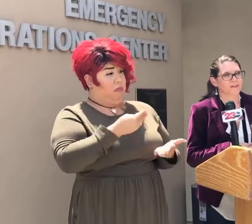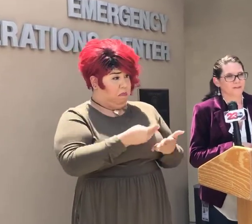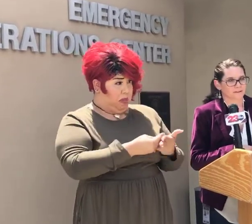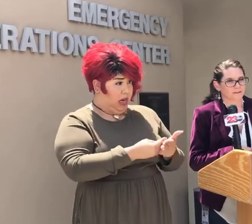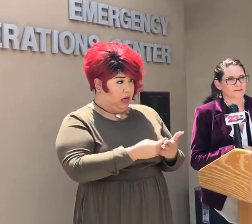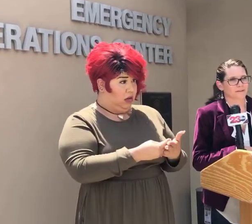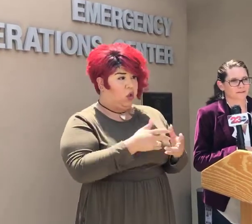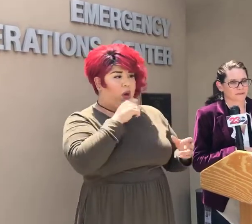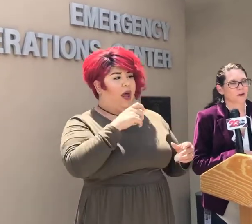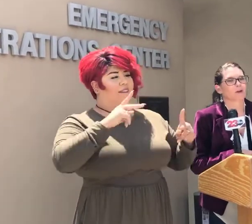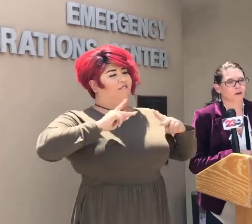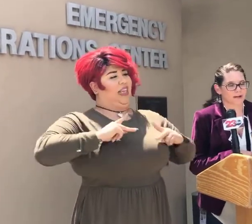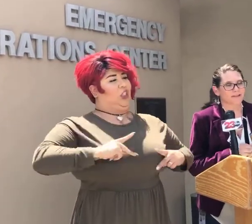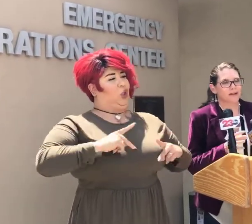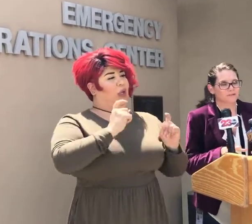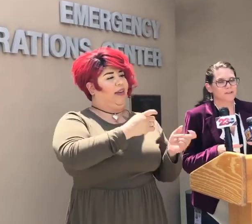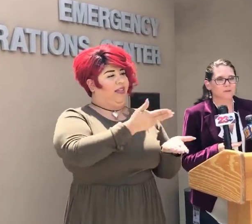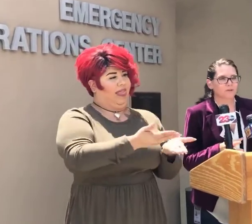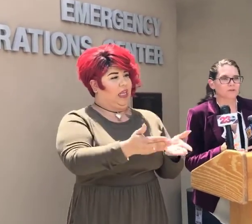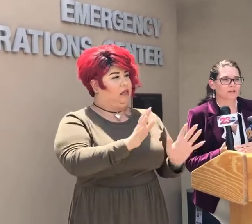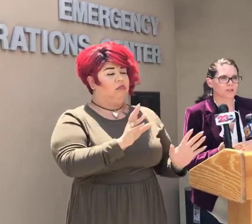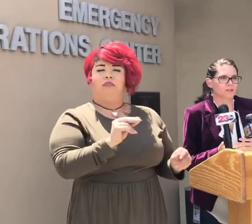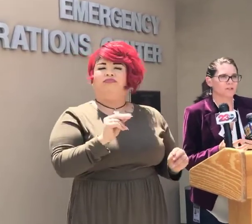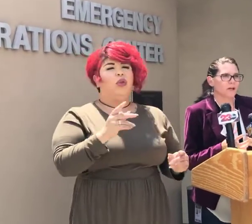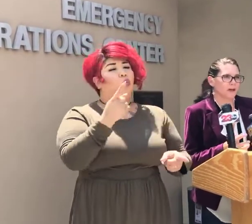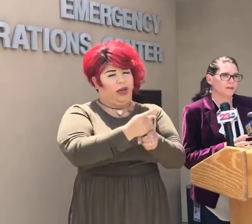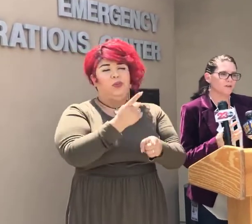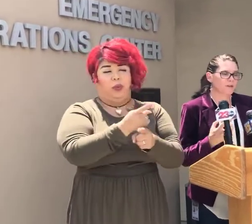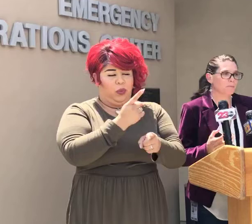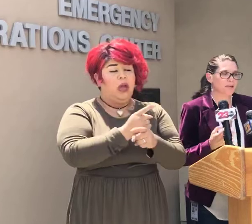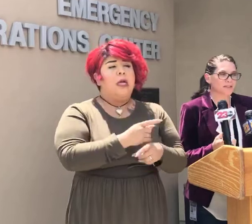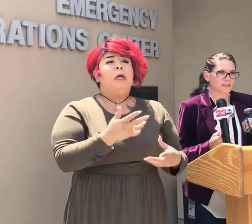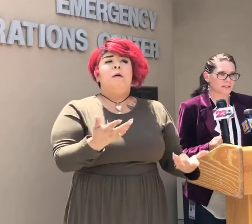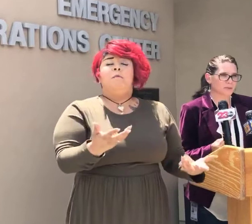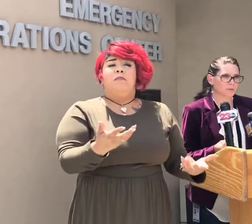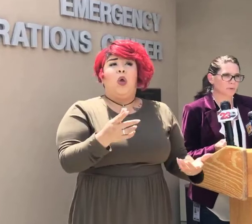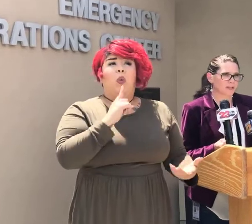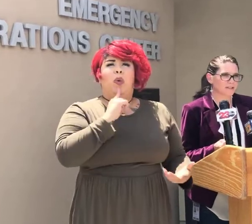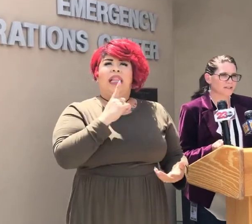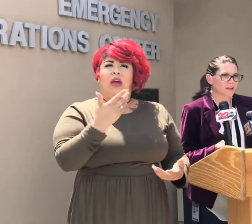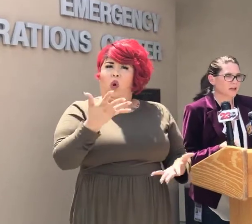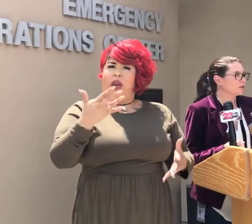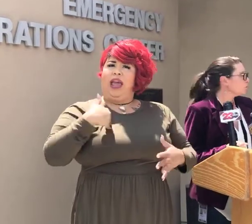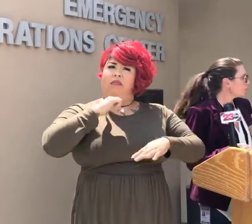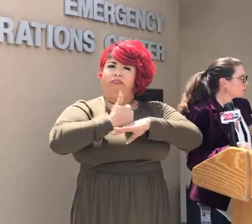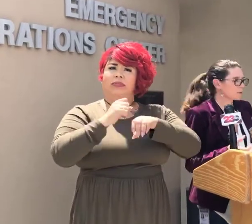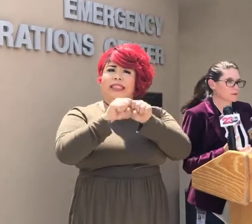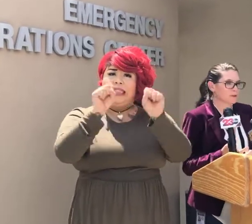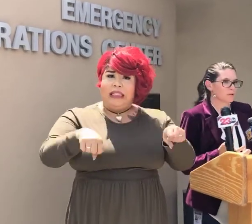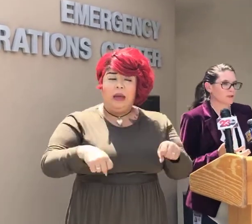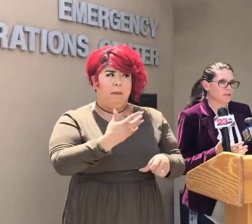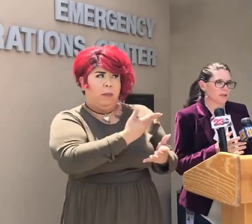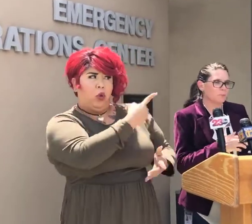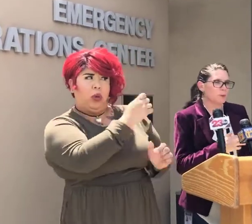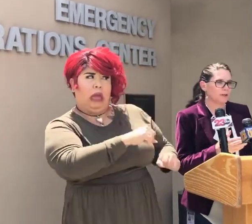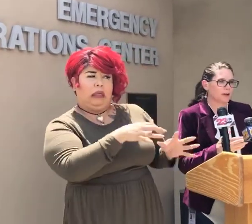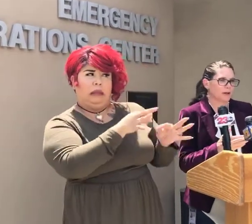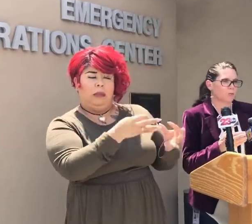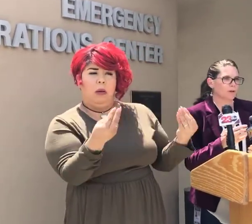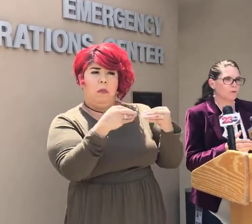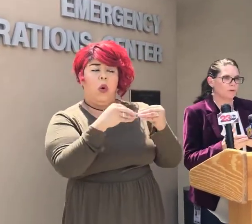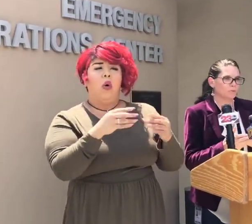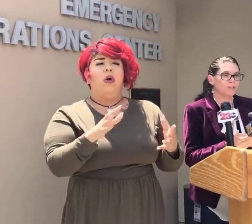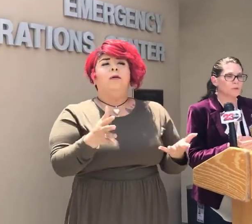of anything, not physical donations. Correct, not physical donations. There's an amazing system in place, and you may be able to speak greater to that,